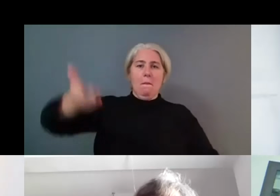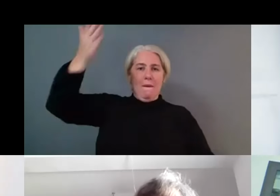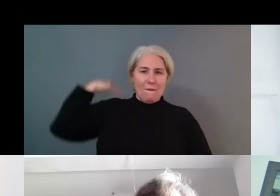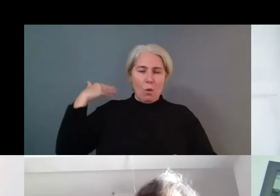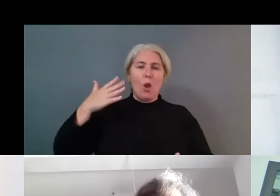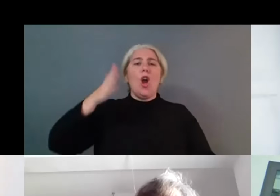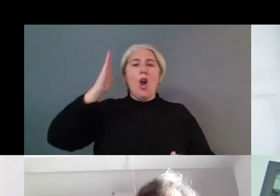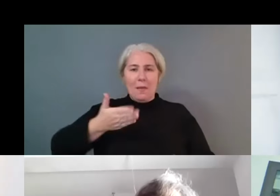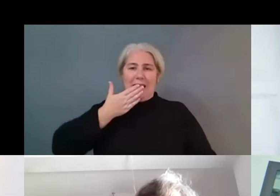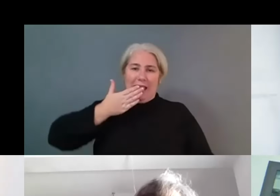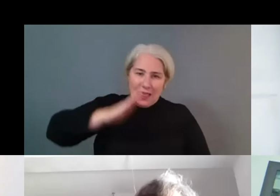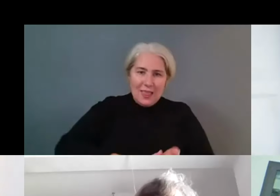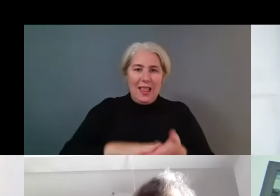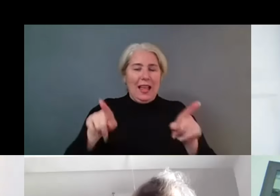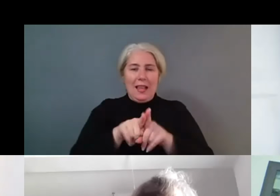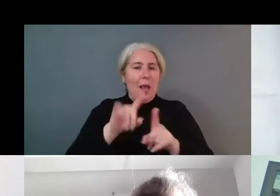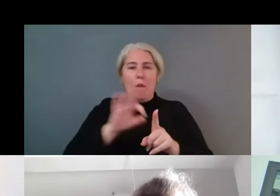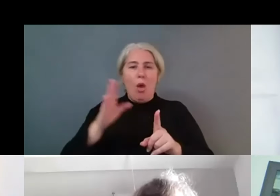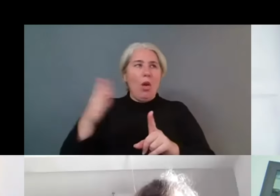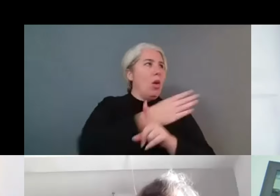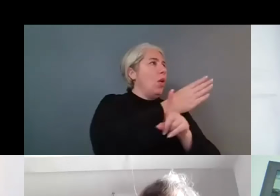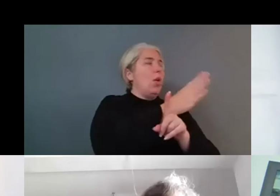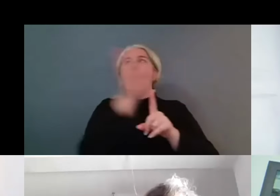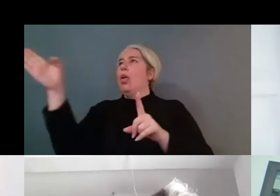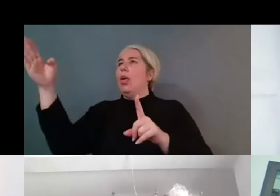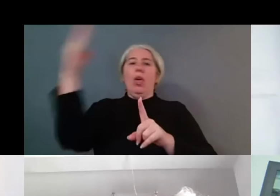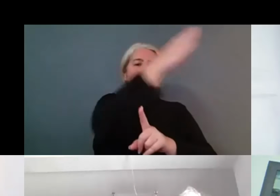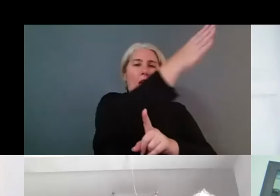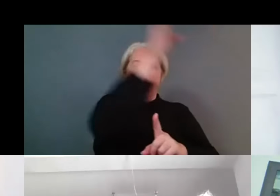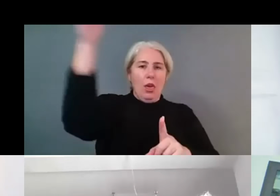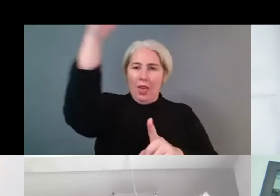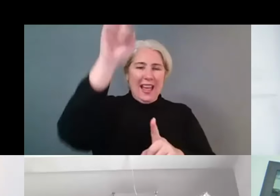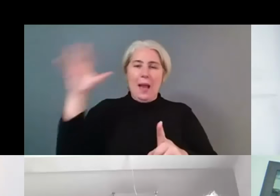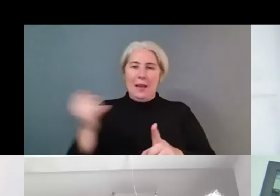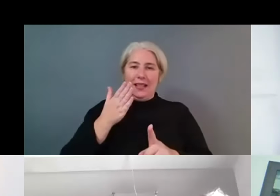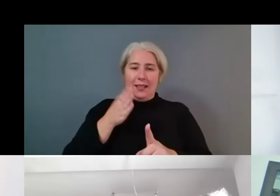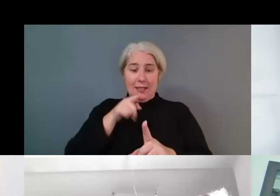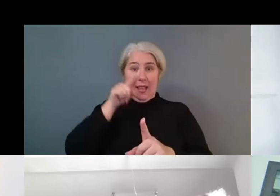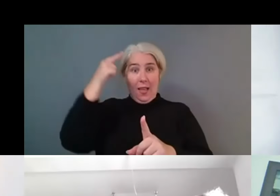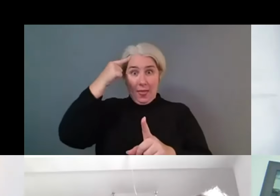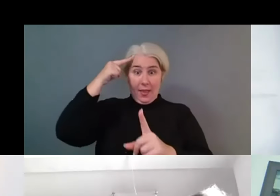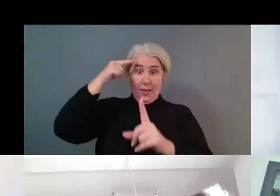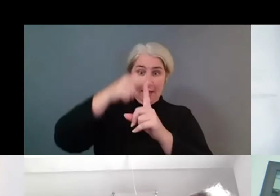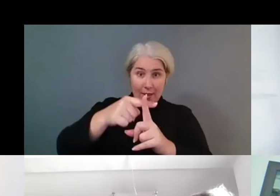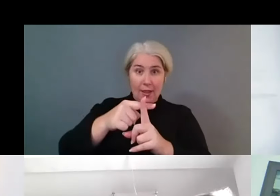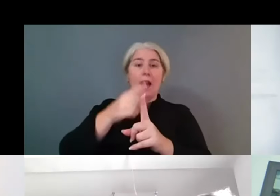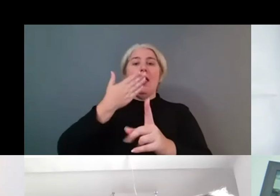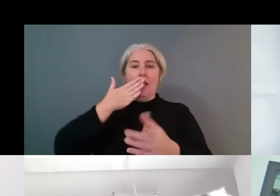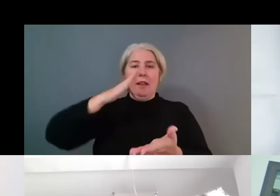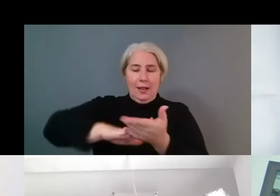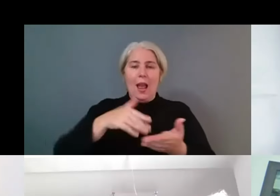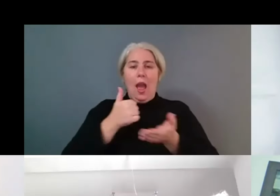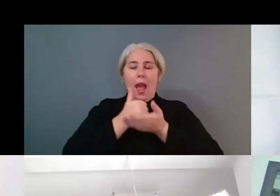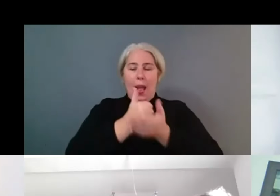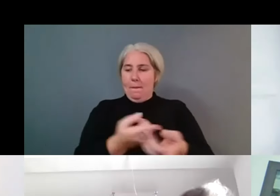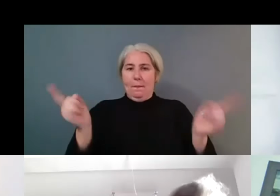jurisprudence. That helps. In my memory, it has helped a lot to reach consensus in the committee. Otherwise, you have to go